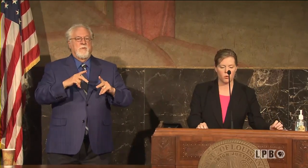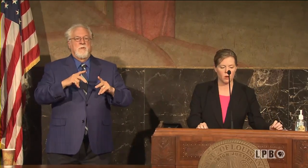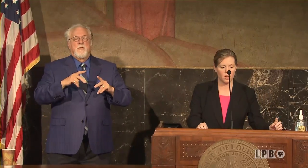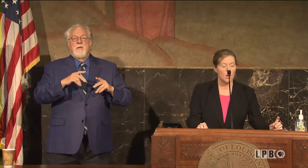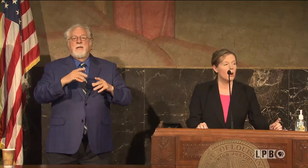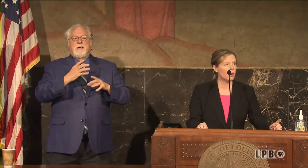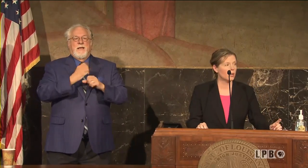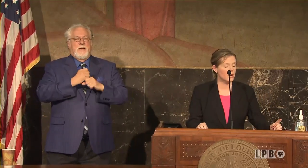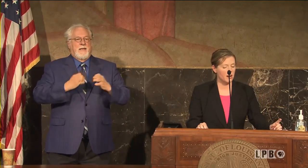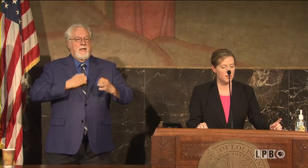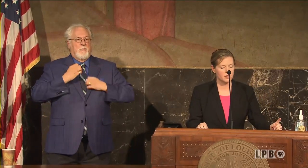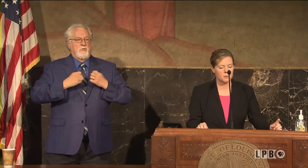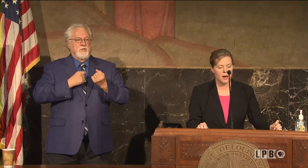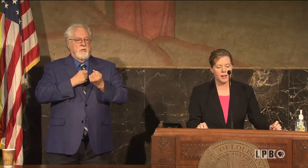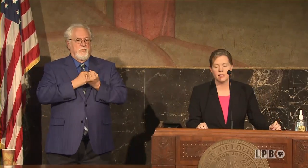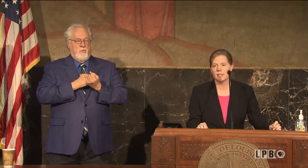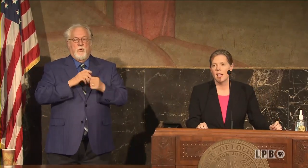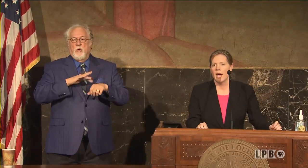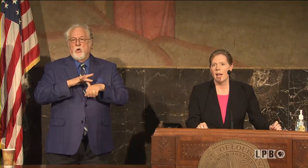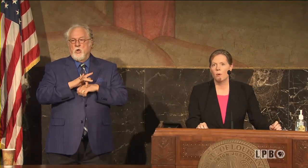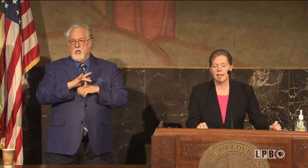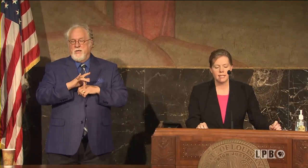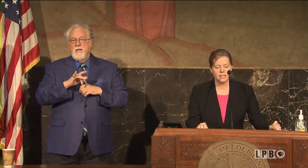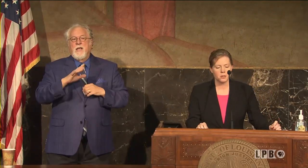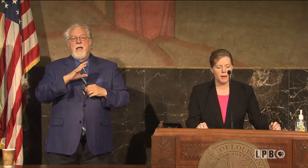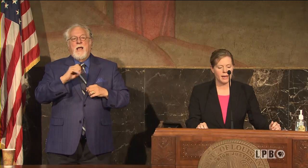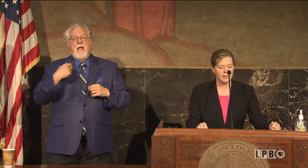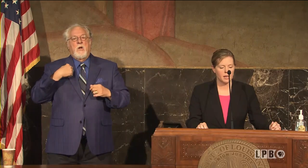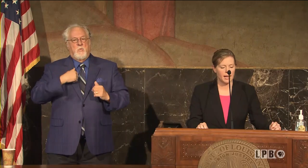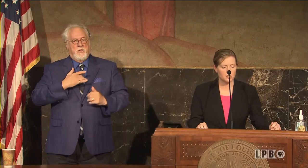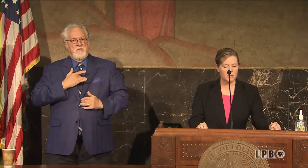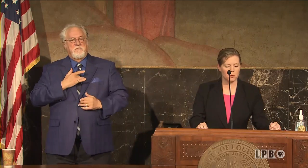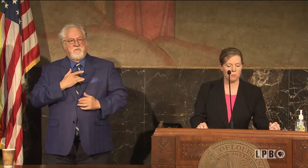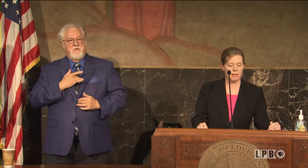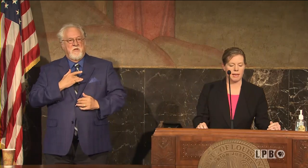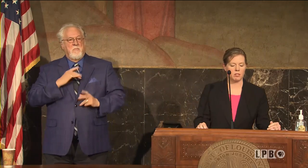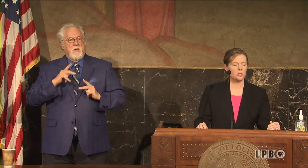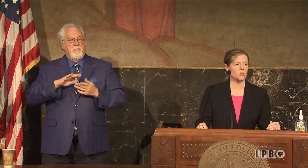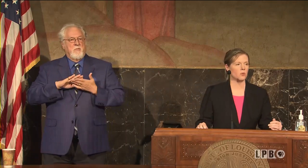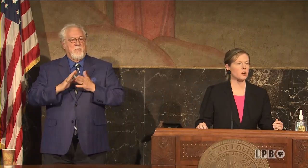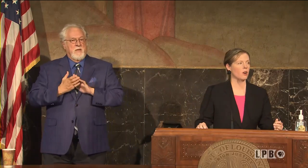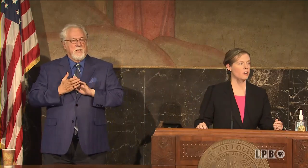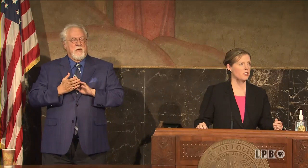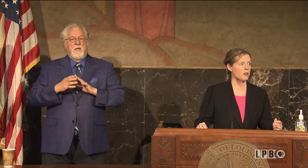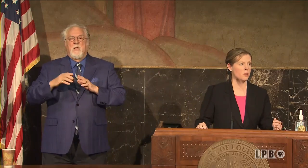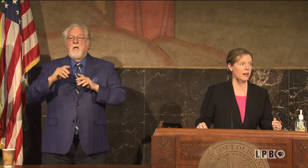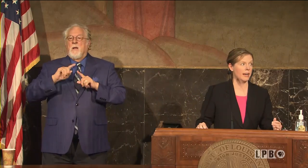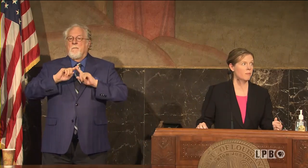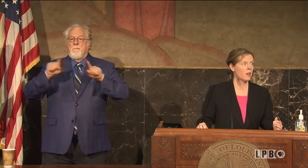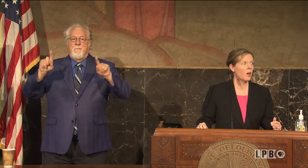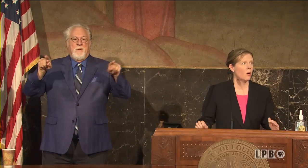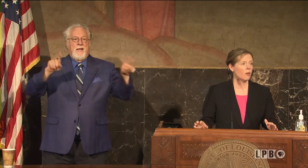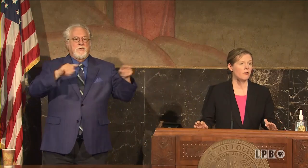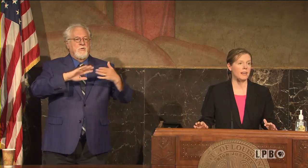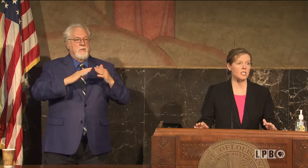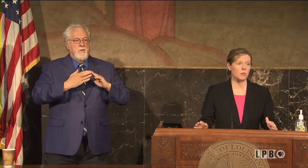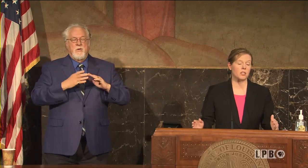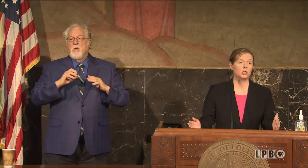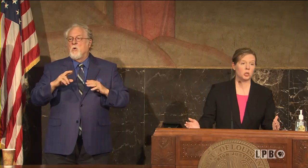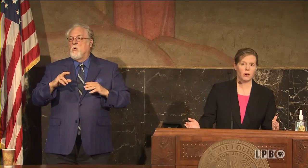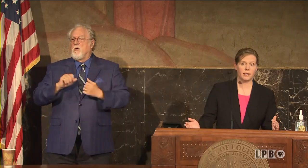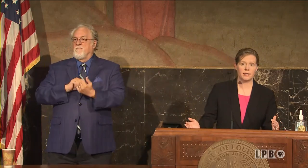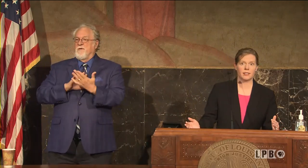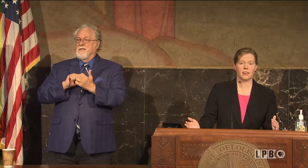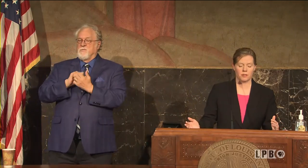emotional support early on in the response, and we anticipate as people begin to return to the community or faced